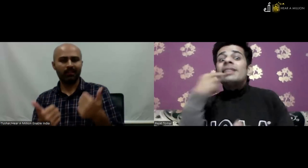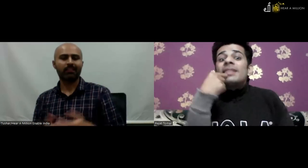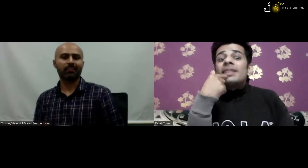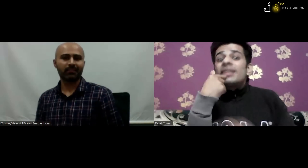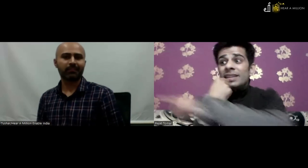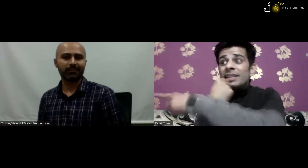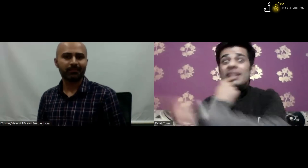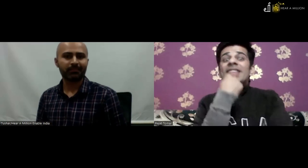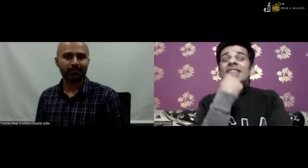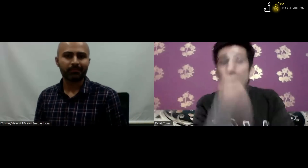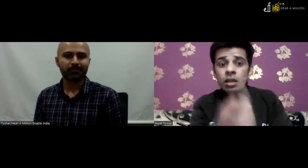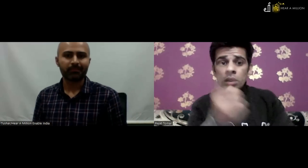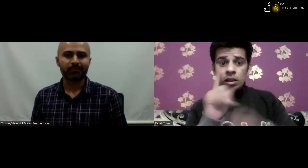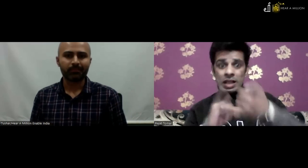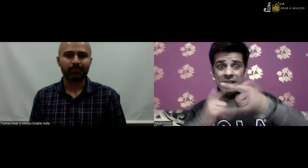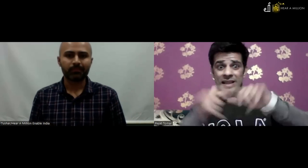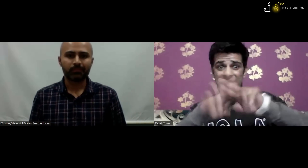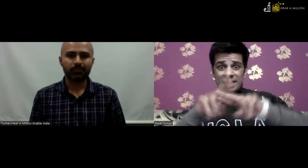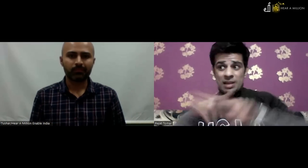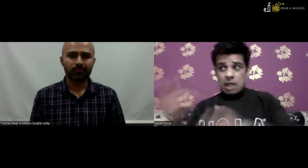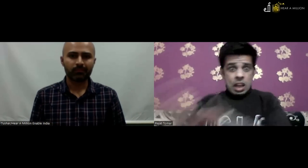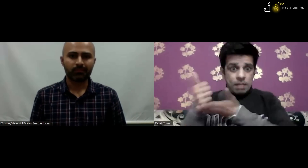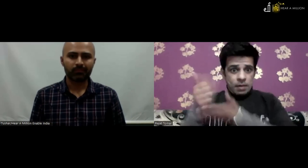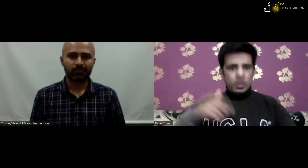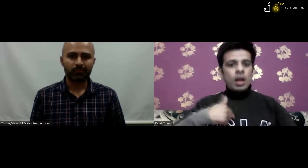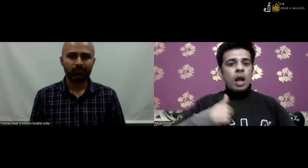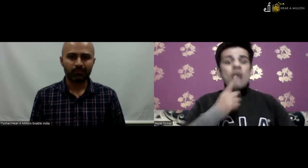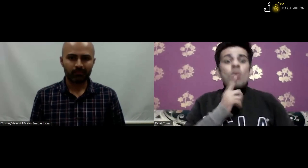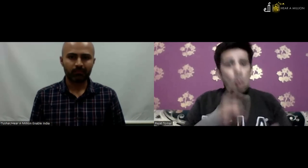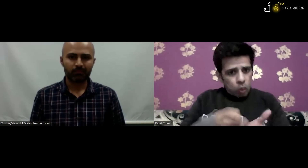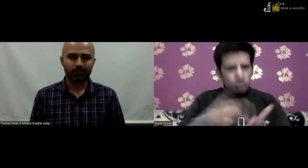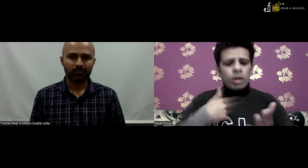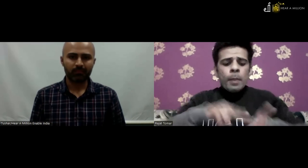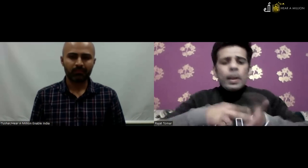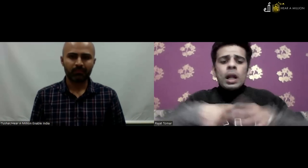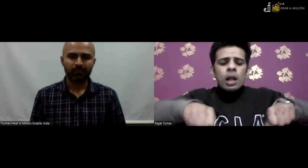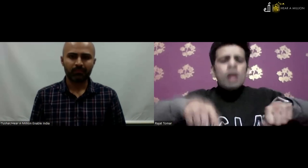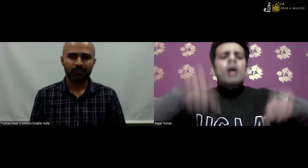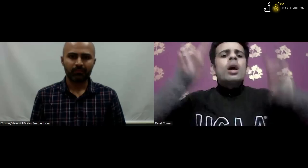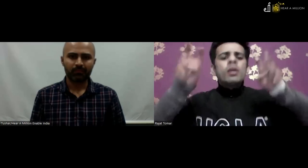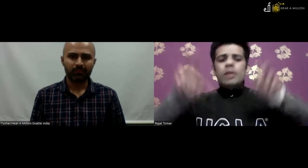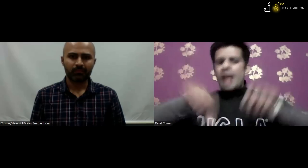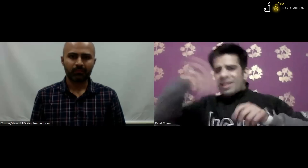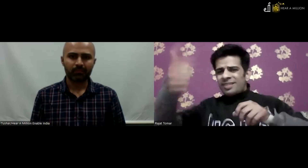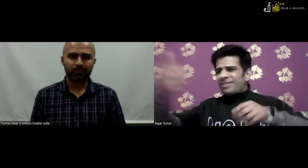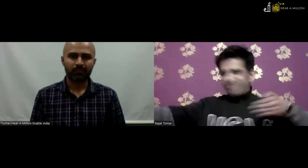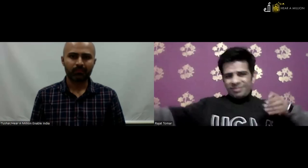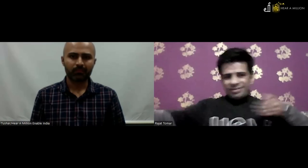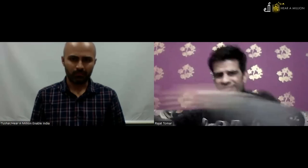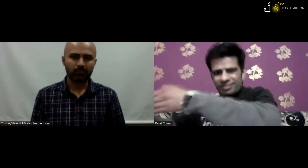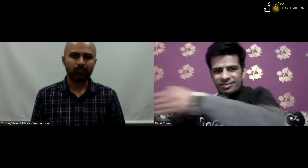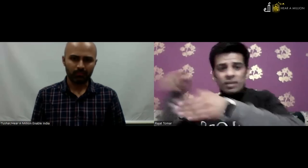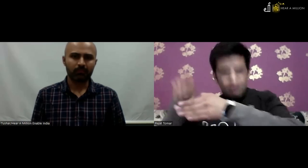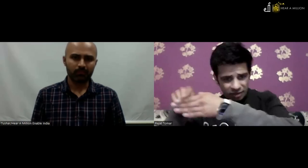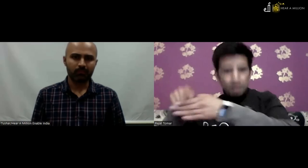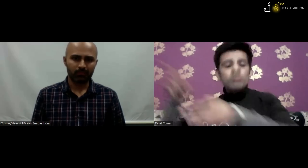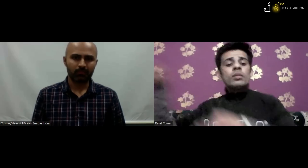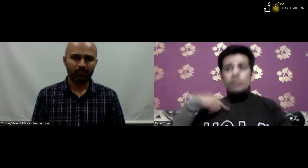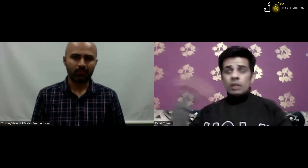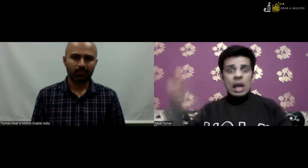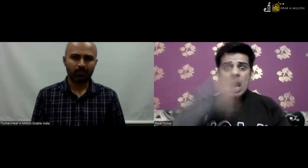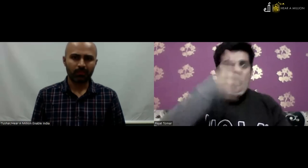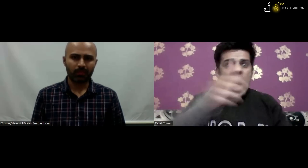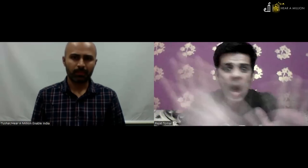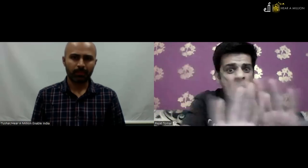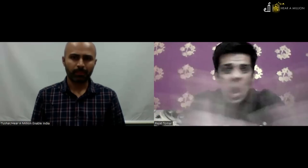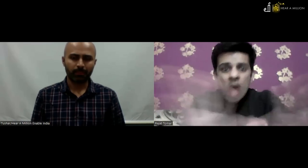bought the scooty, I got the insurance at the same time. So they told me that, if you will